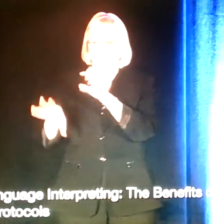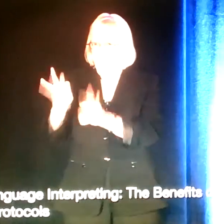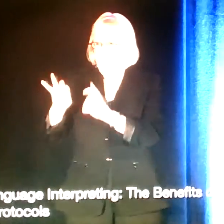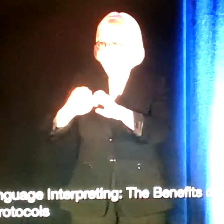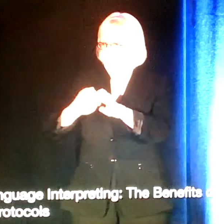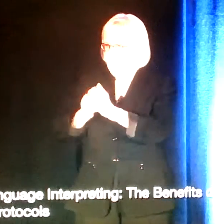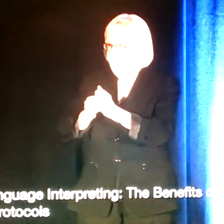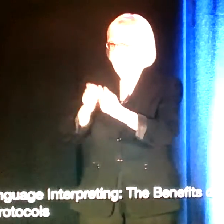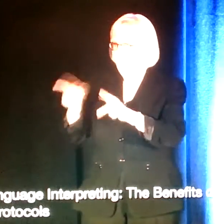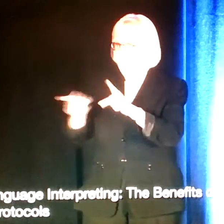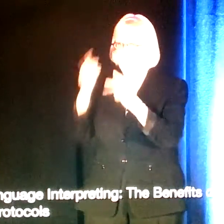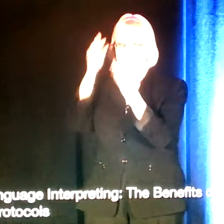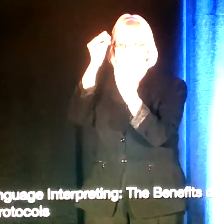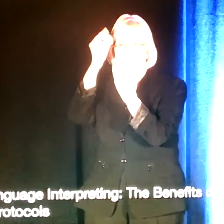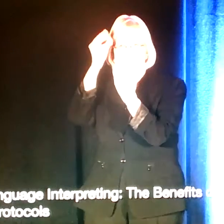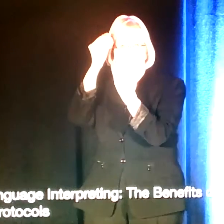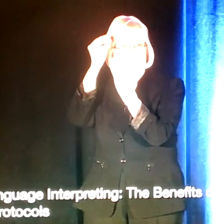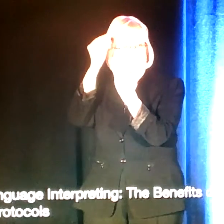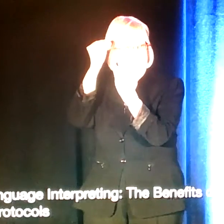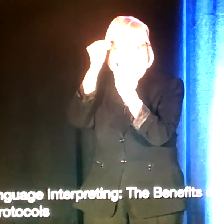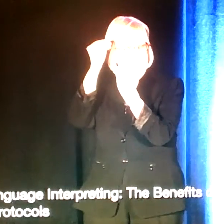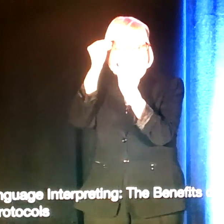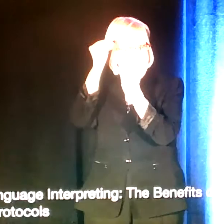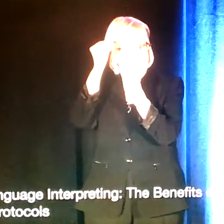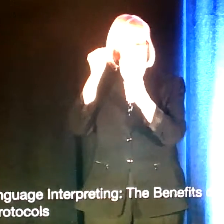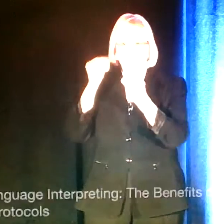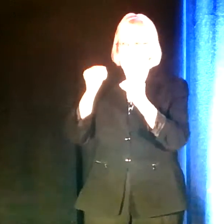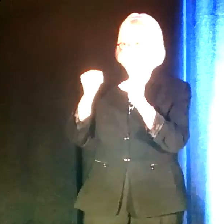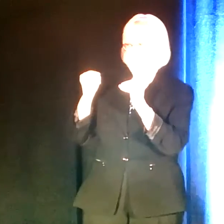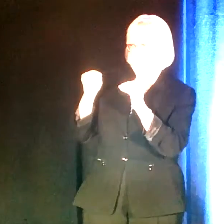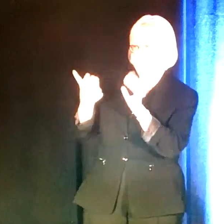The research topic is finding how people think.